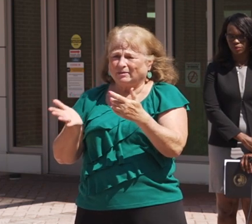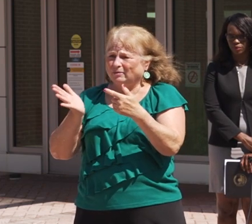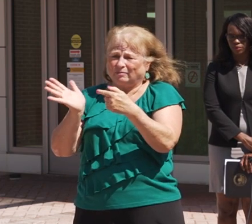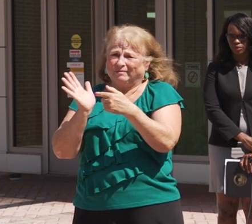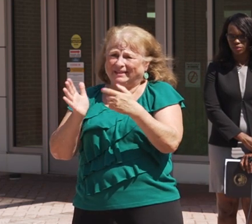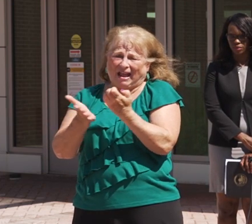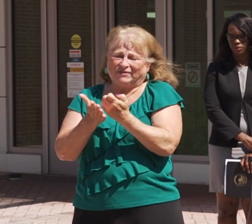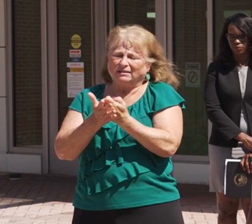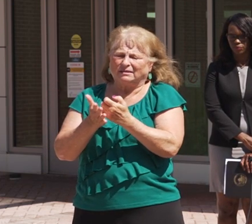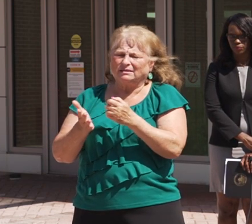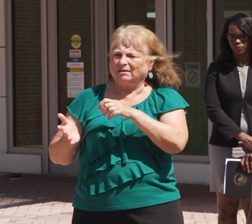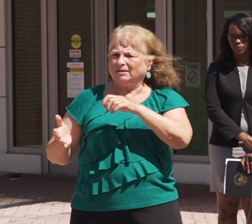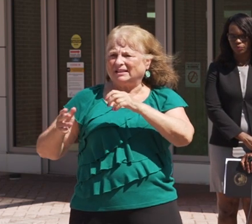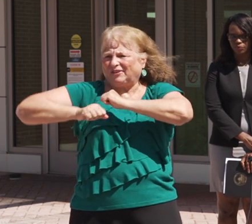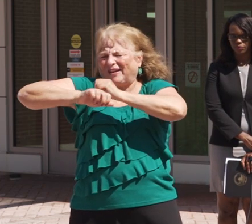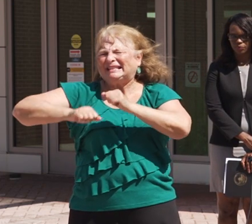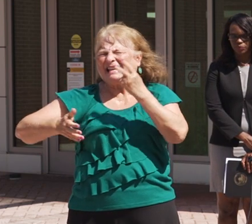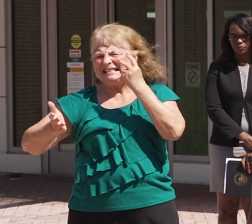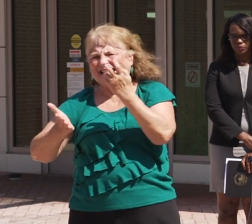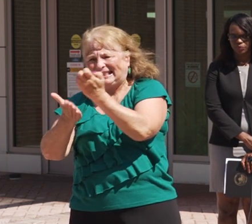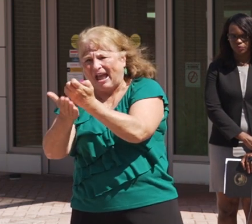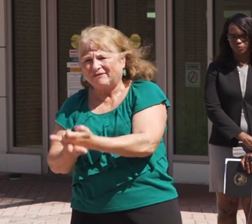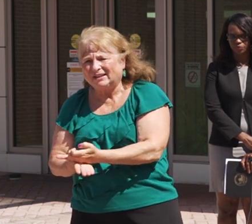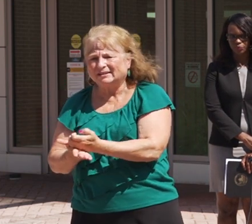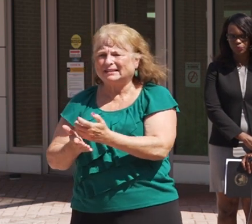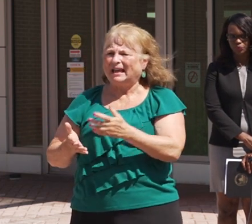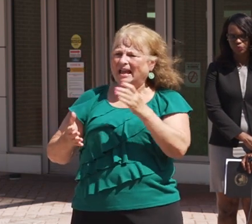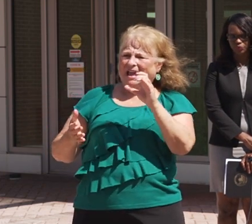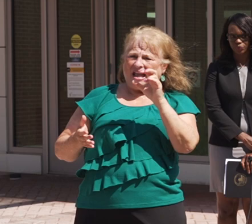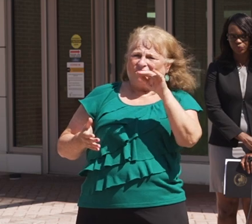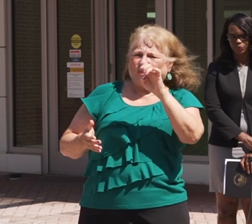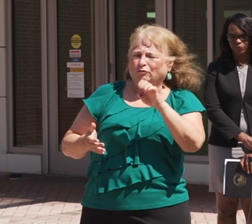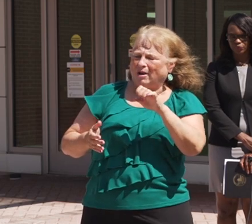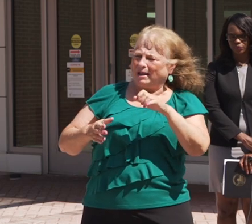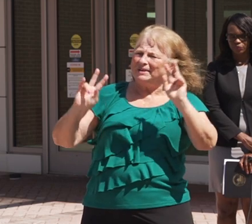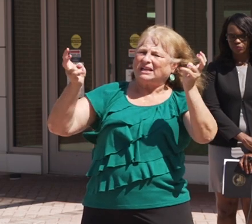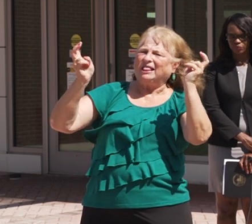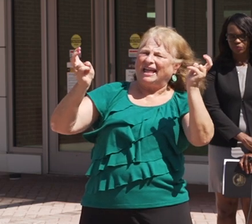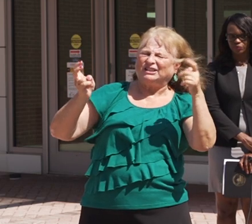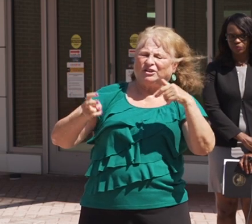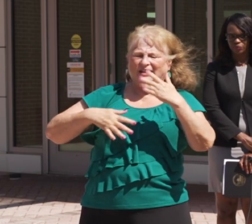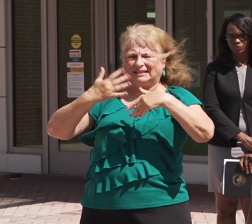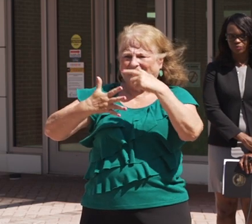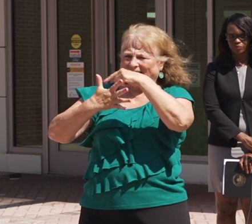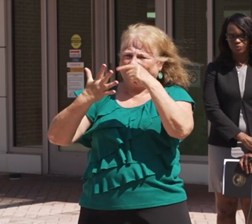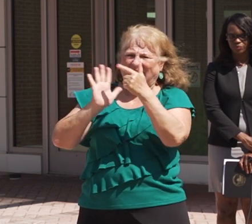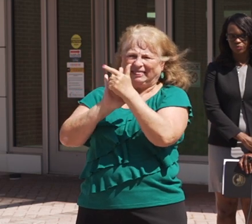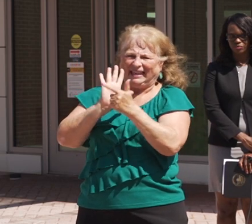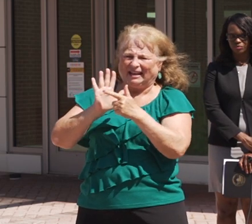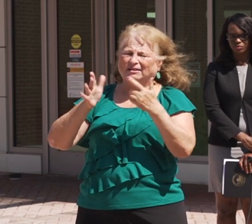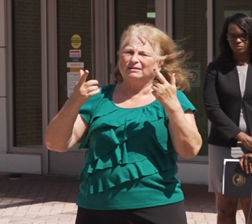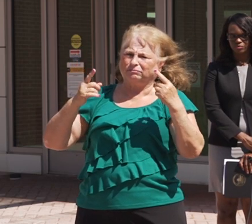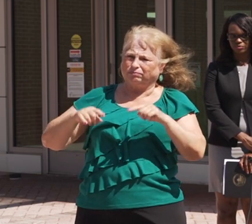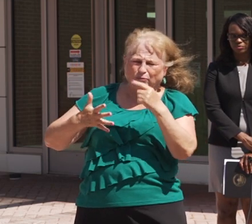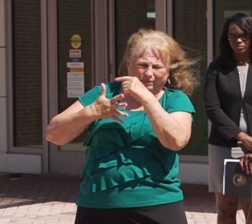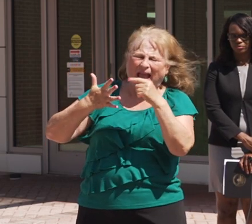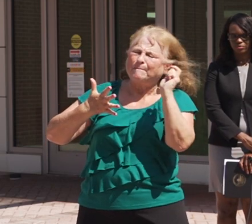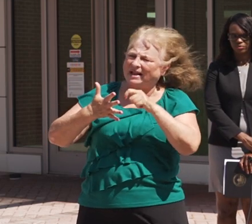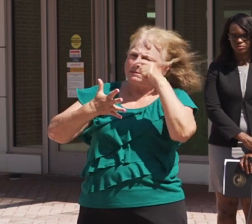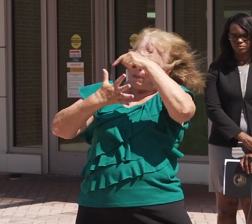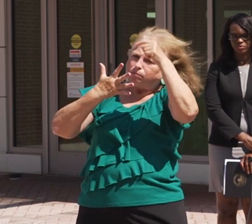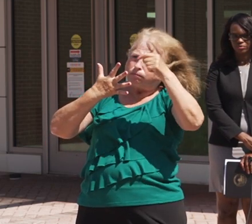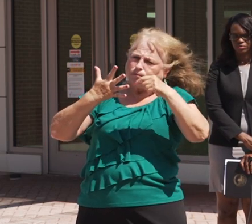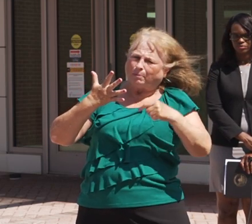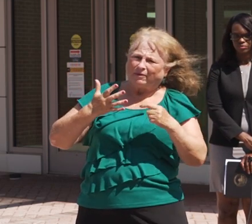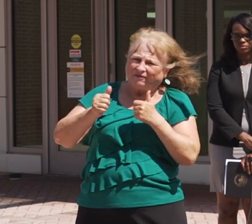the crime. And so if a crime is alleged, this sequence of legal events is triggered, regardless of whether an officer commits it or a civilian commits it. It's the